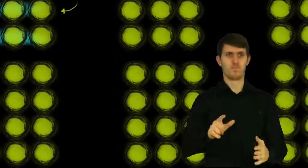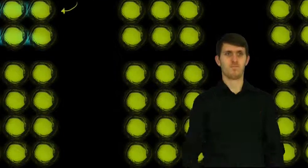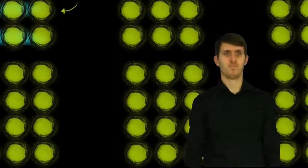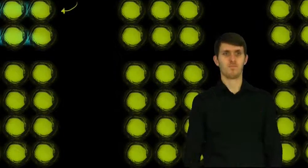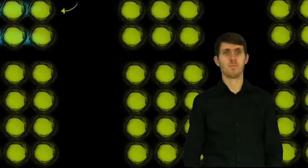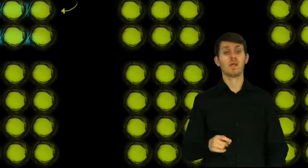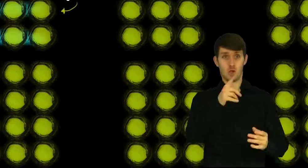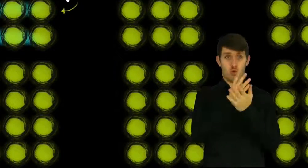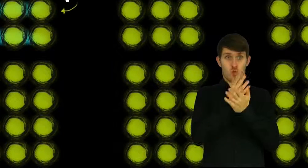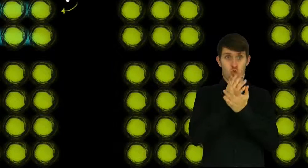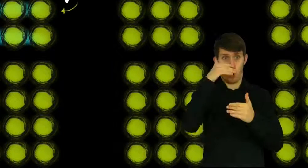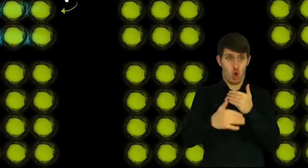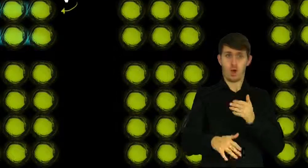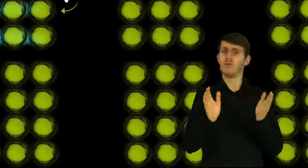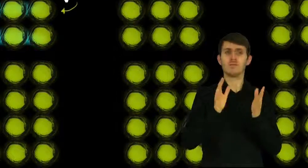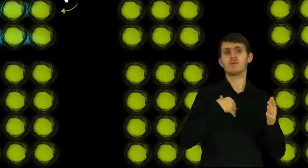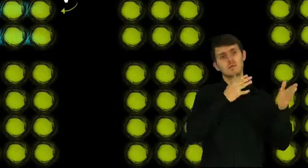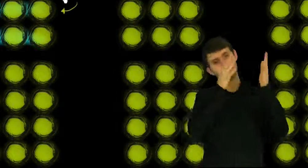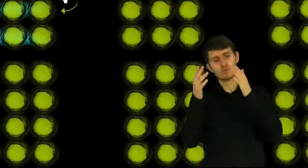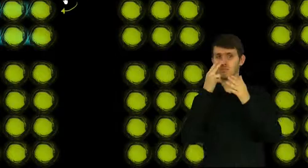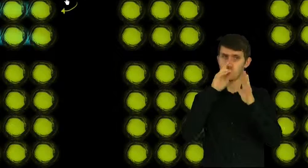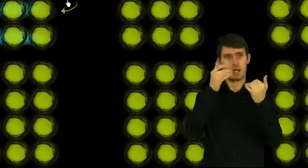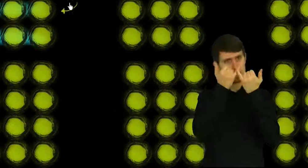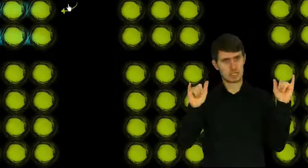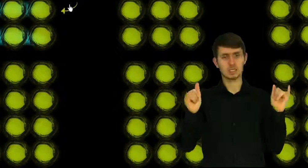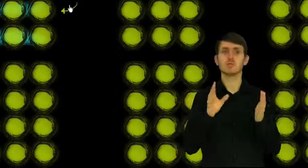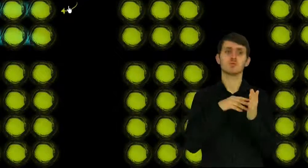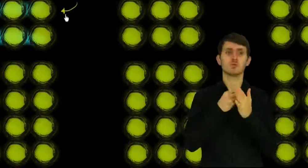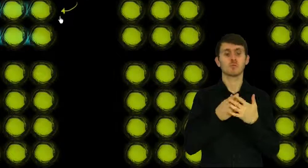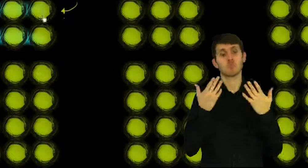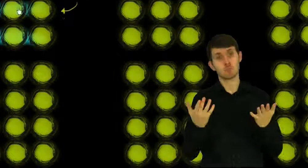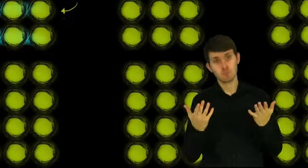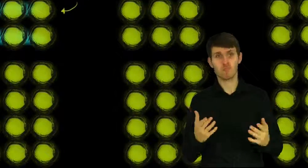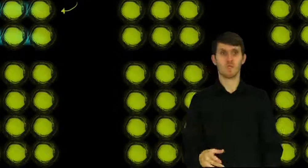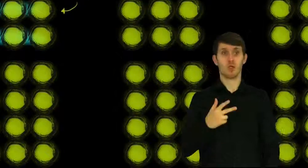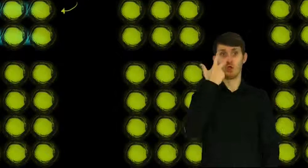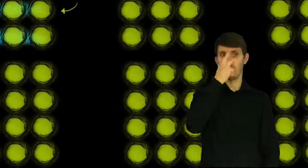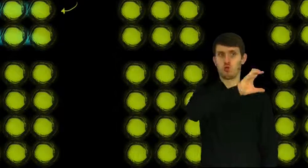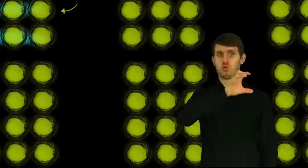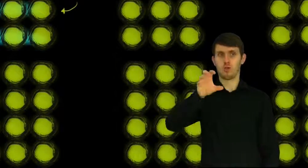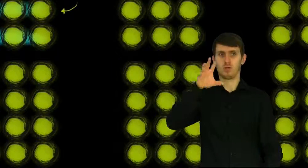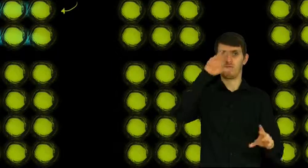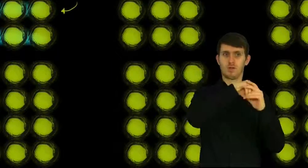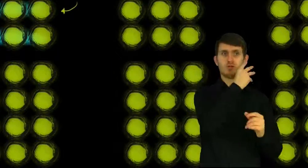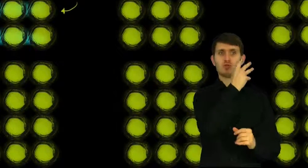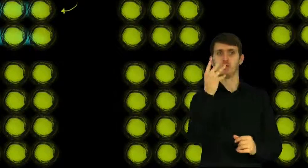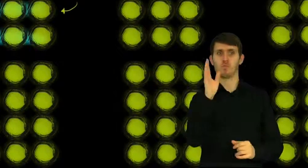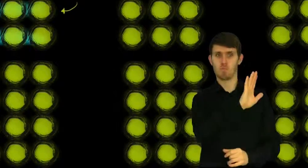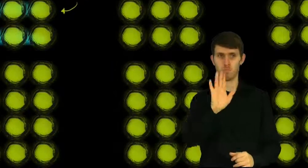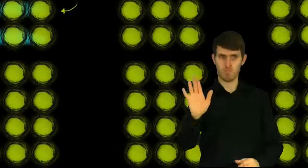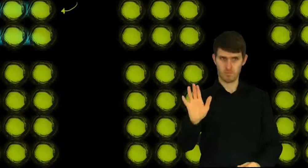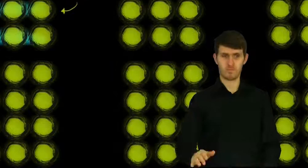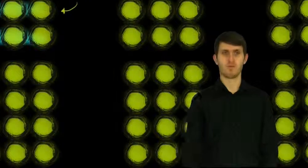12 objects. But that's not the only way we can get to 12. We could also view it as 3 groups of 4. So let's look at